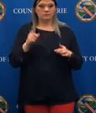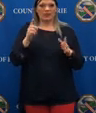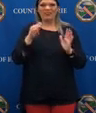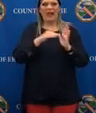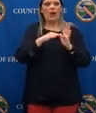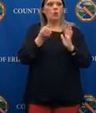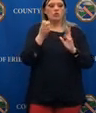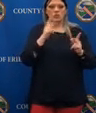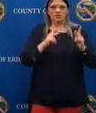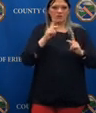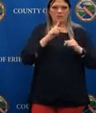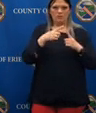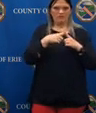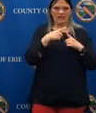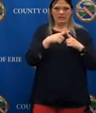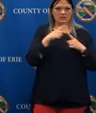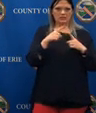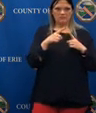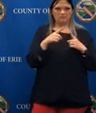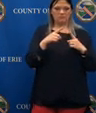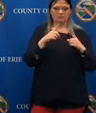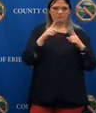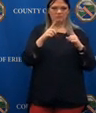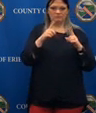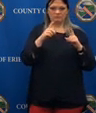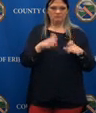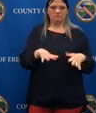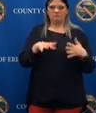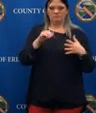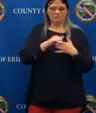who've tested positive in New York State, over